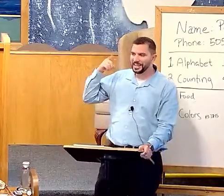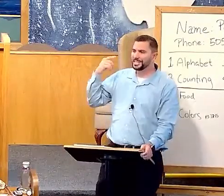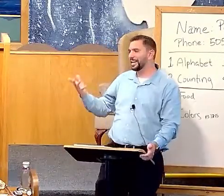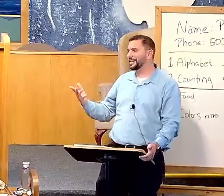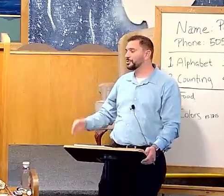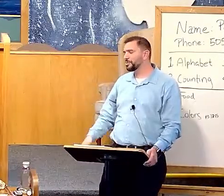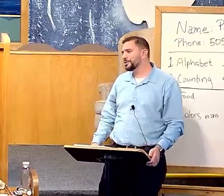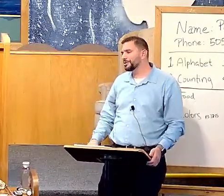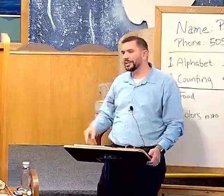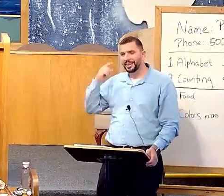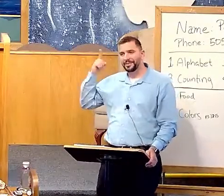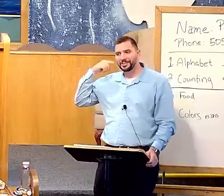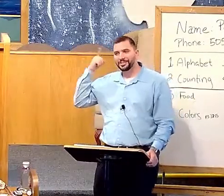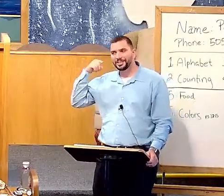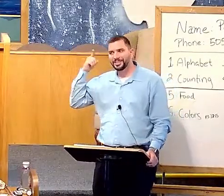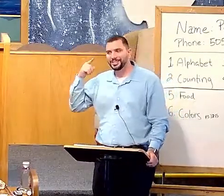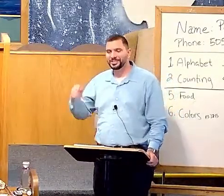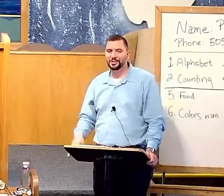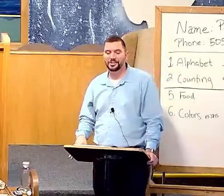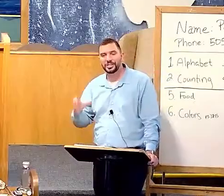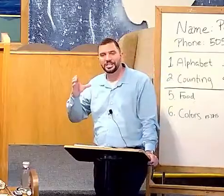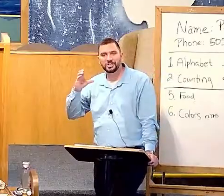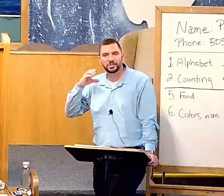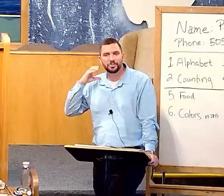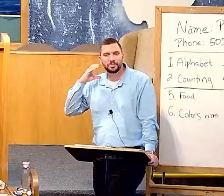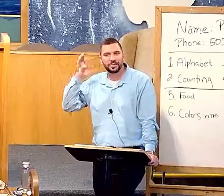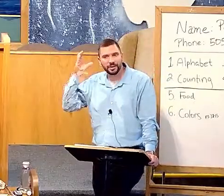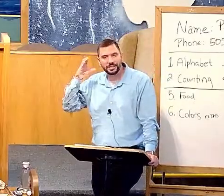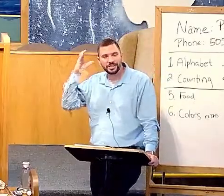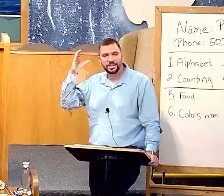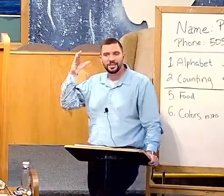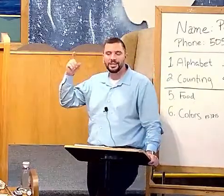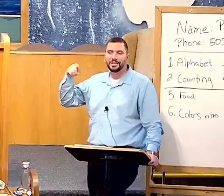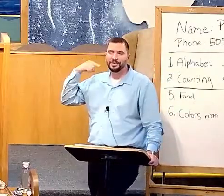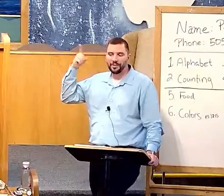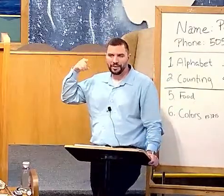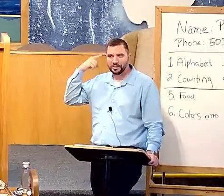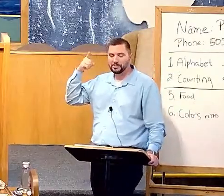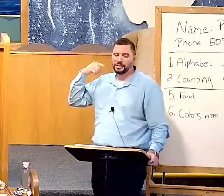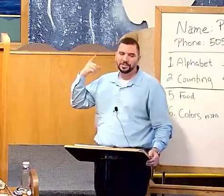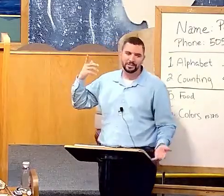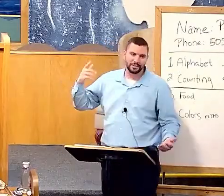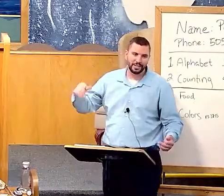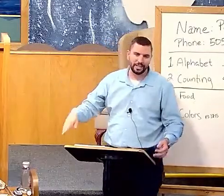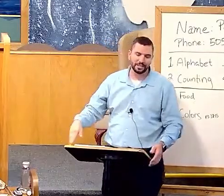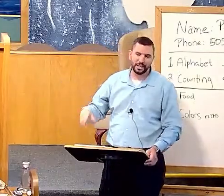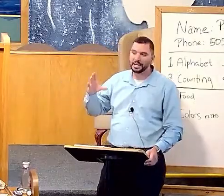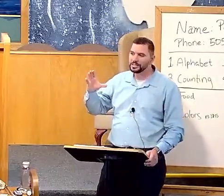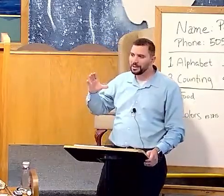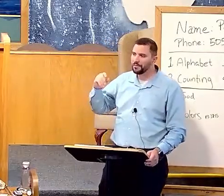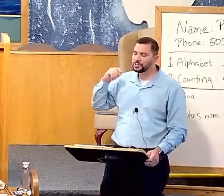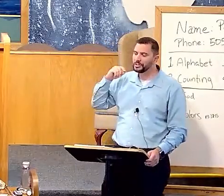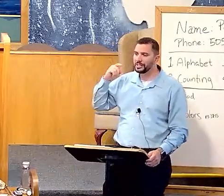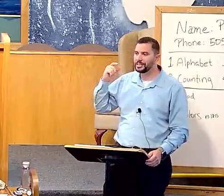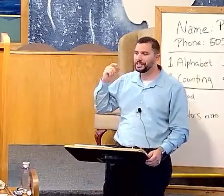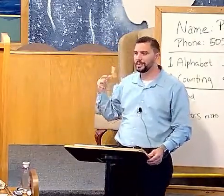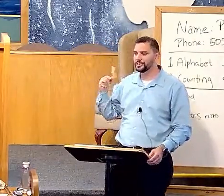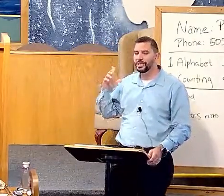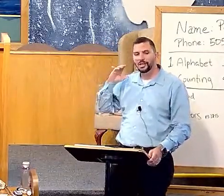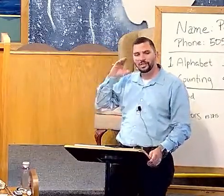is real sign language. So the C is just meaning for crazy. The finger just means it's ASL versus C signs. The C